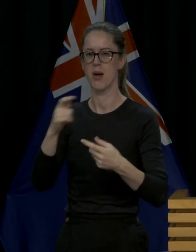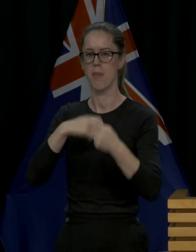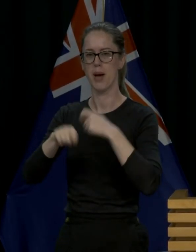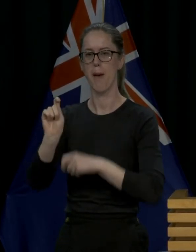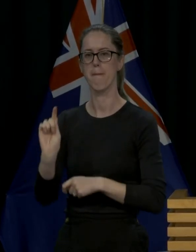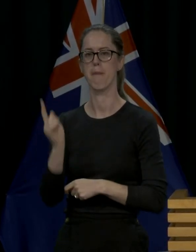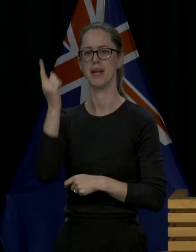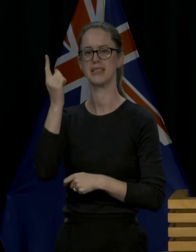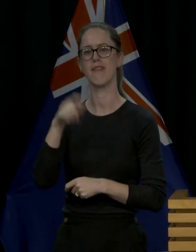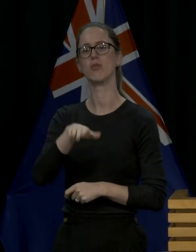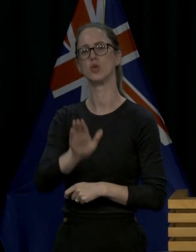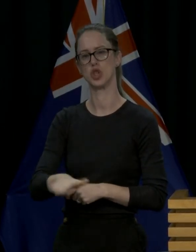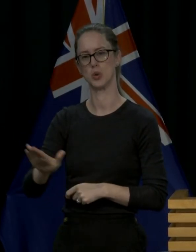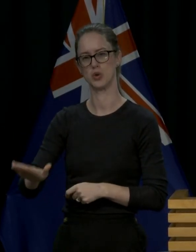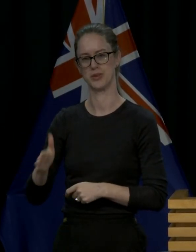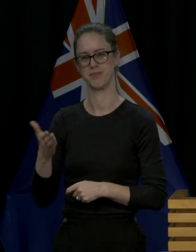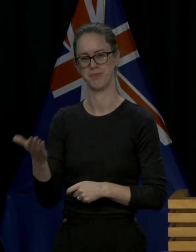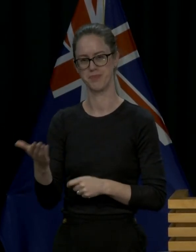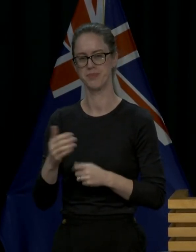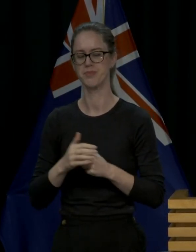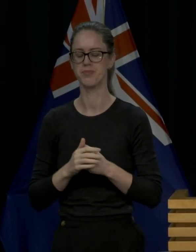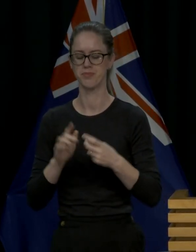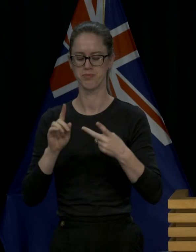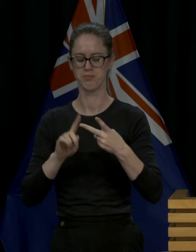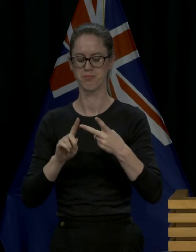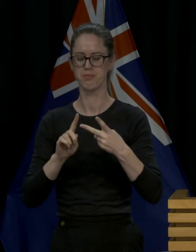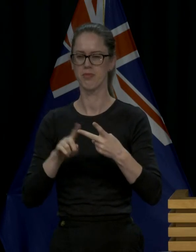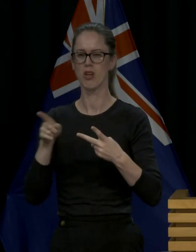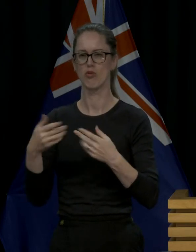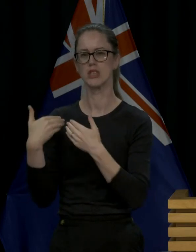role of Minister for Children, with